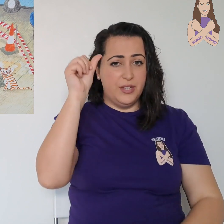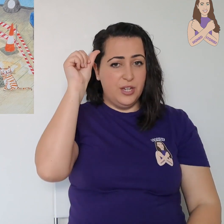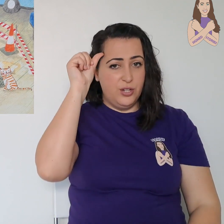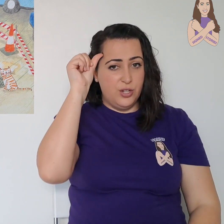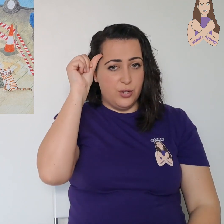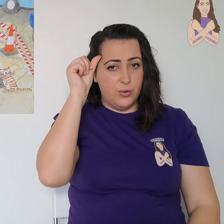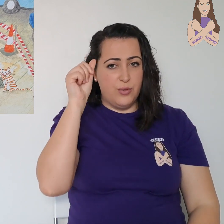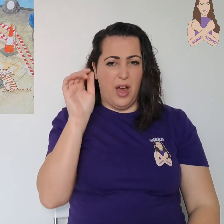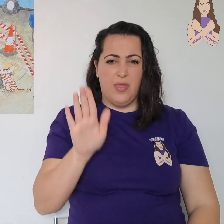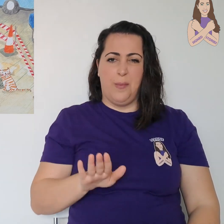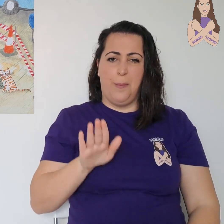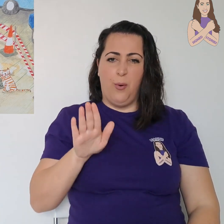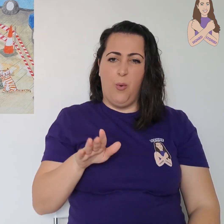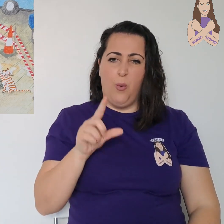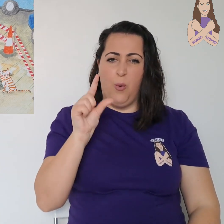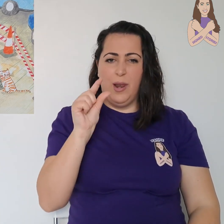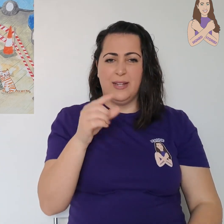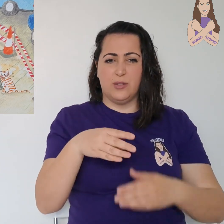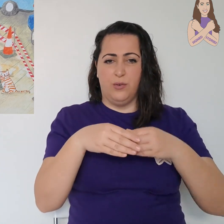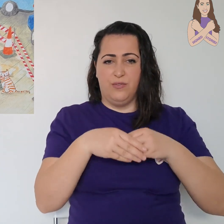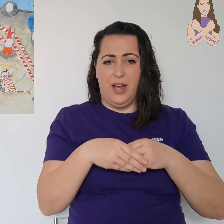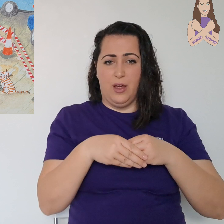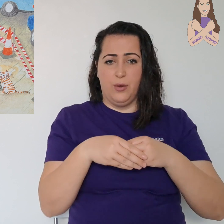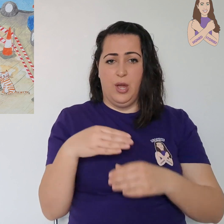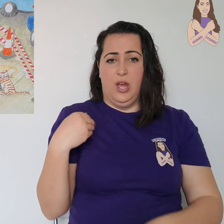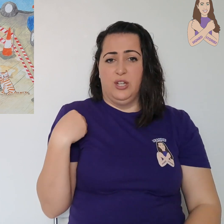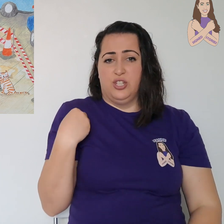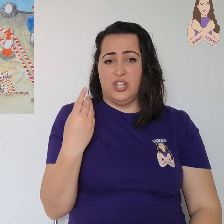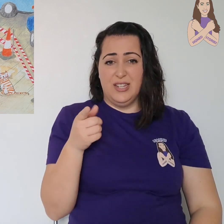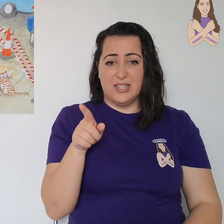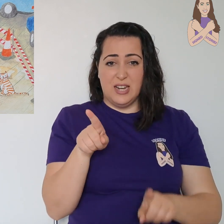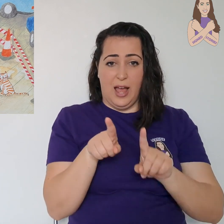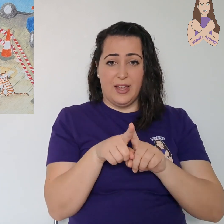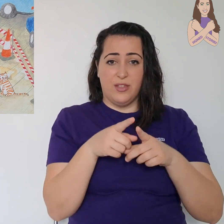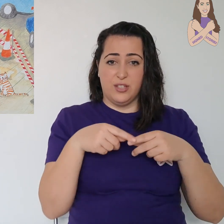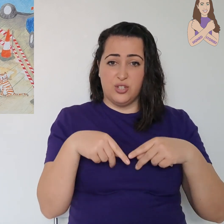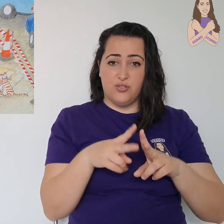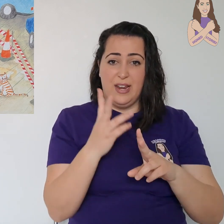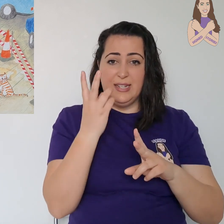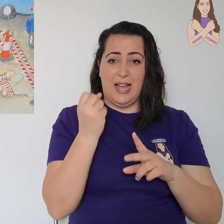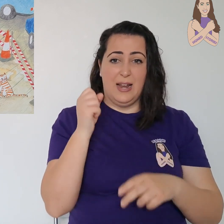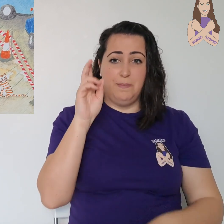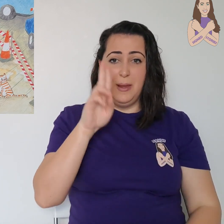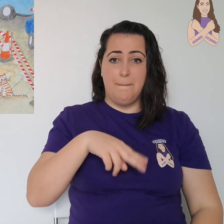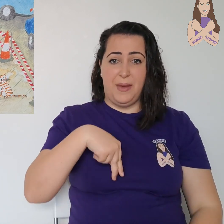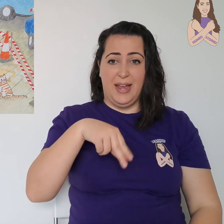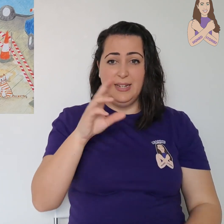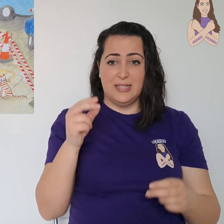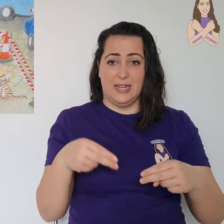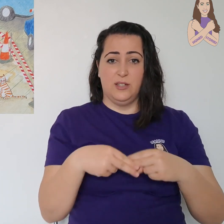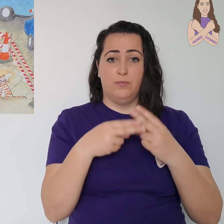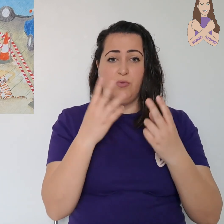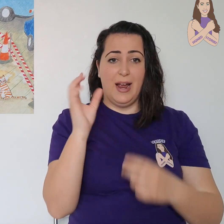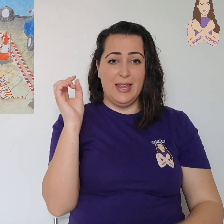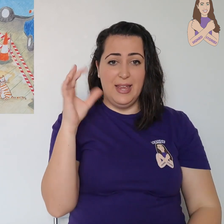Nobody knew that the poor little fellow, just like the street, had been painted bright